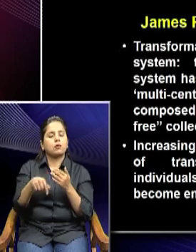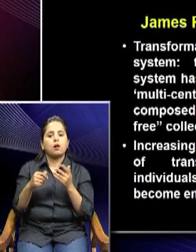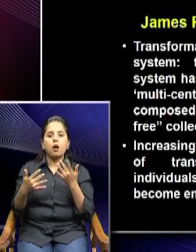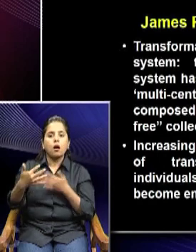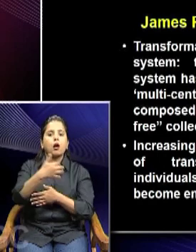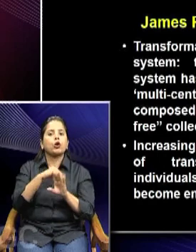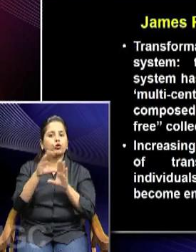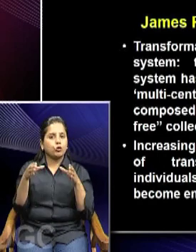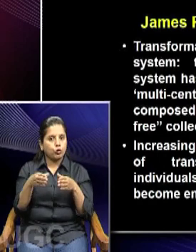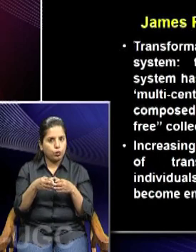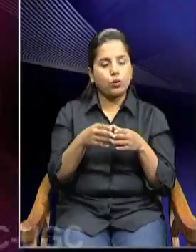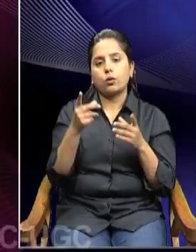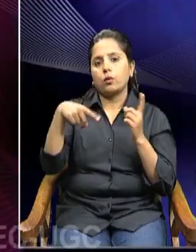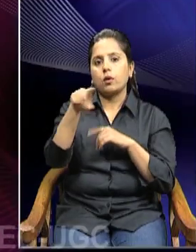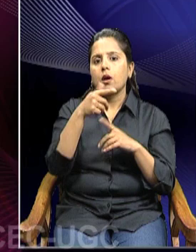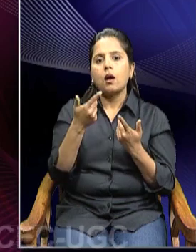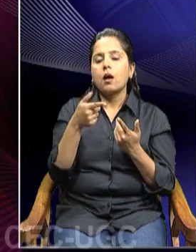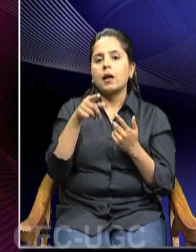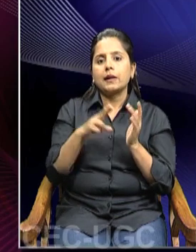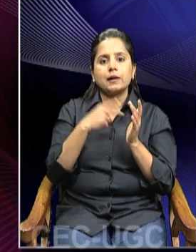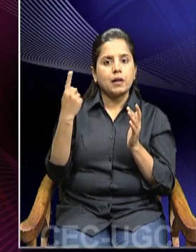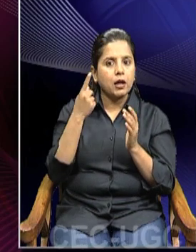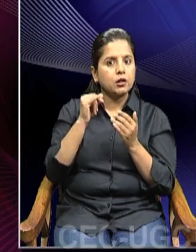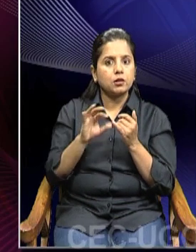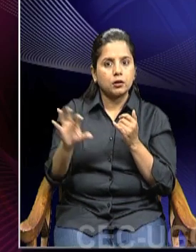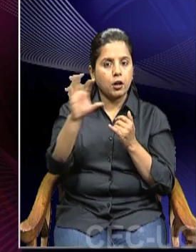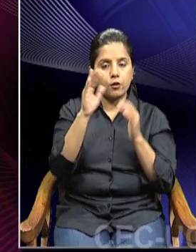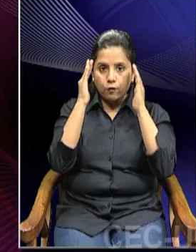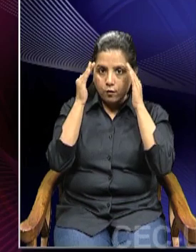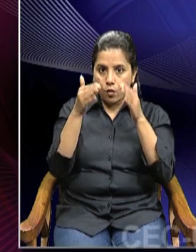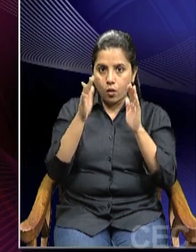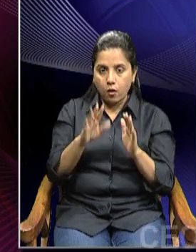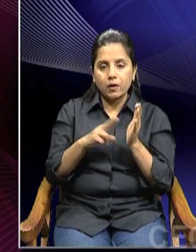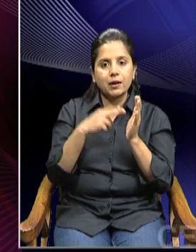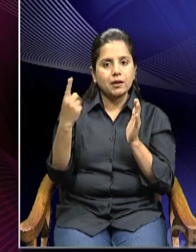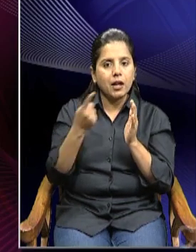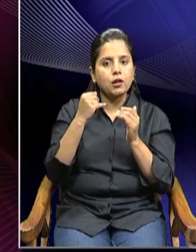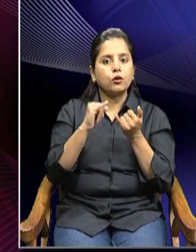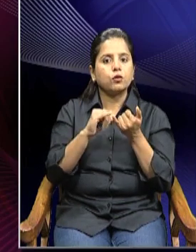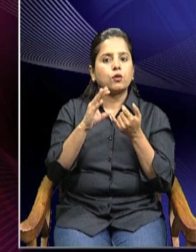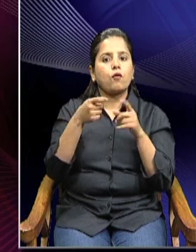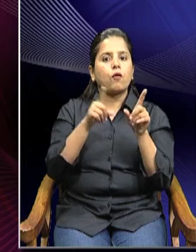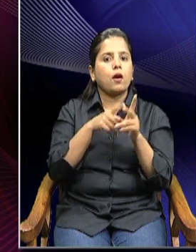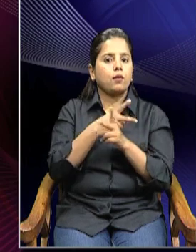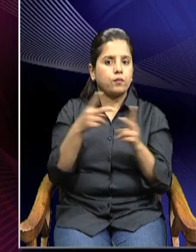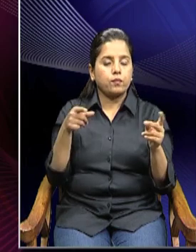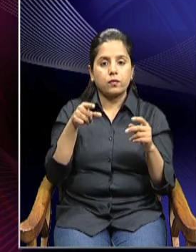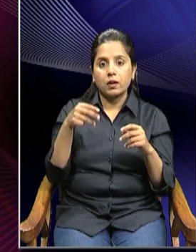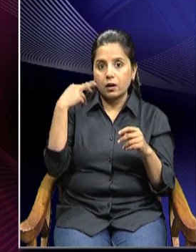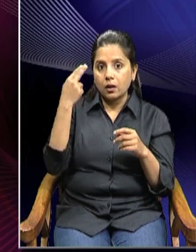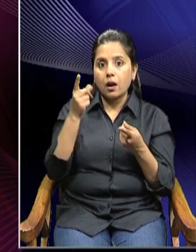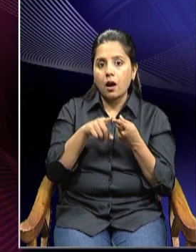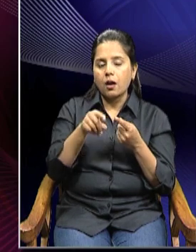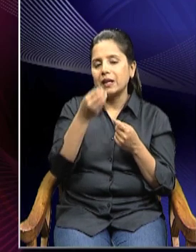collectivities or groups which are not like nation states focused on national sovereignty and therefore find